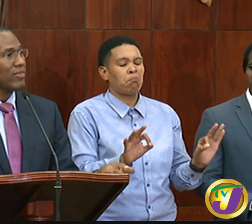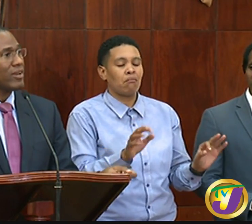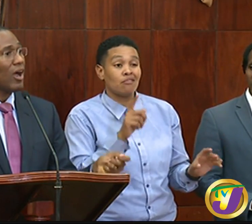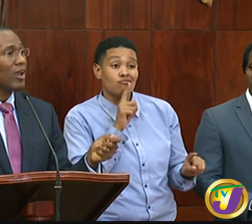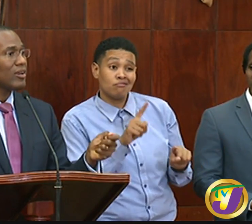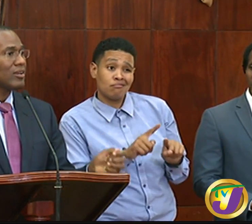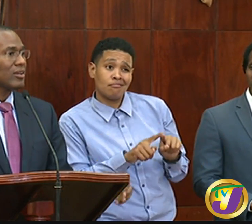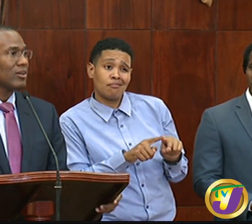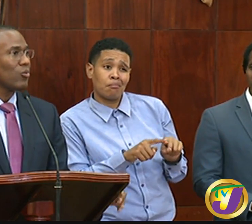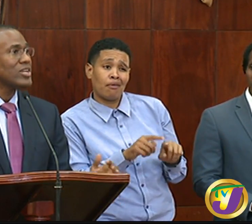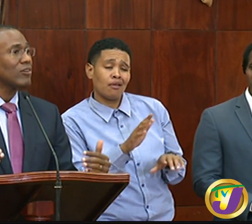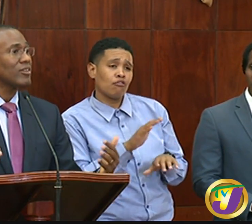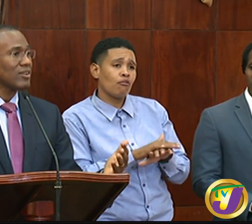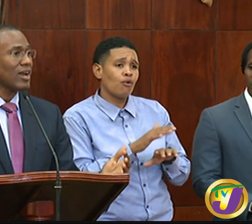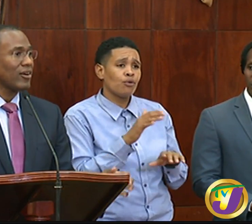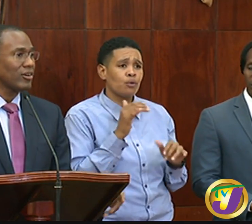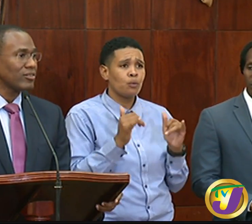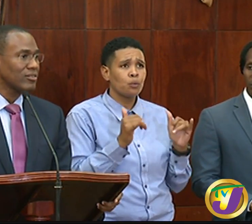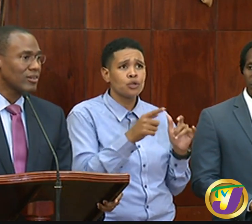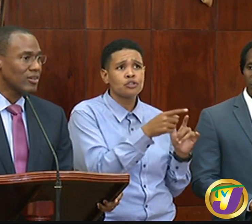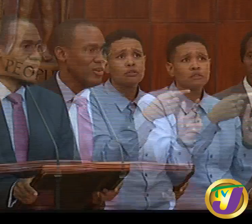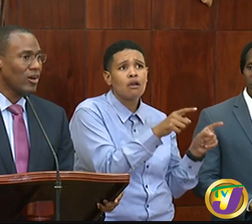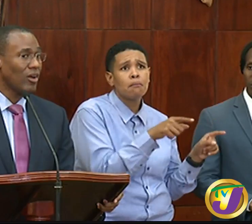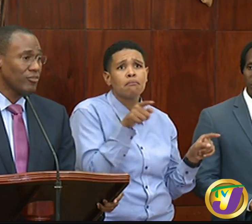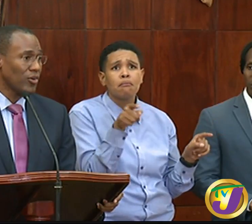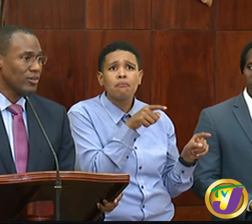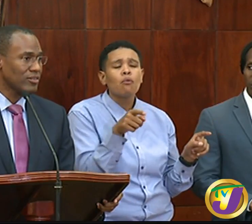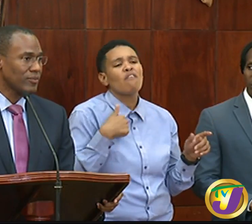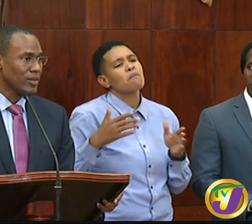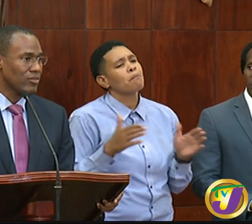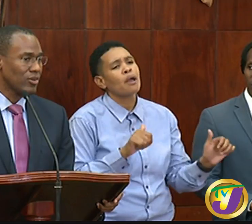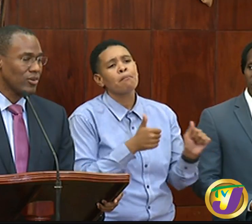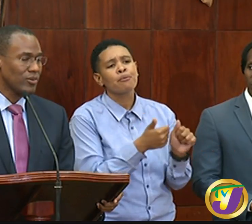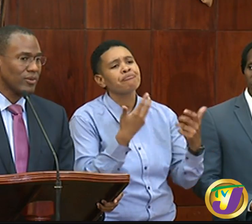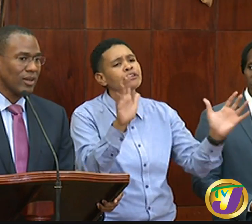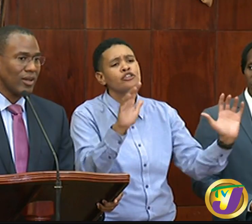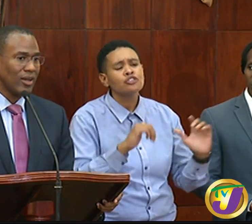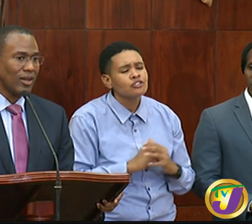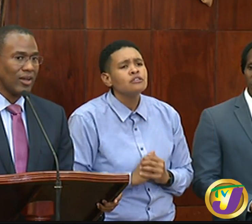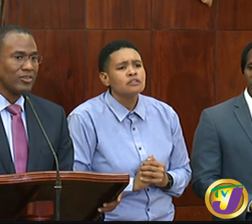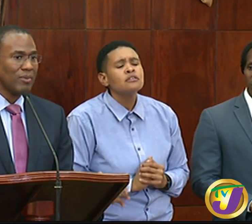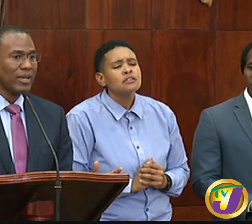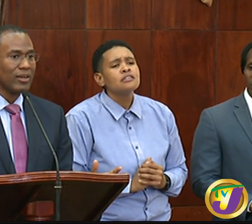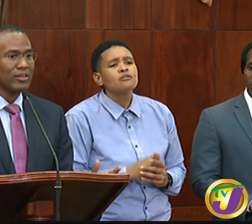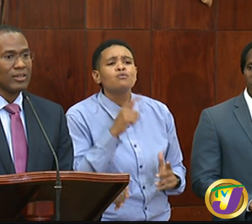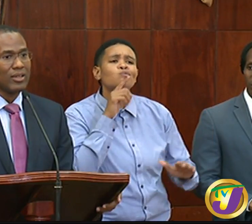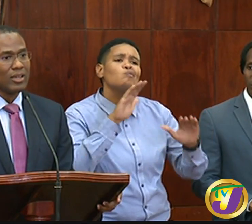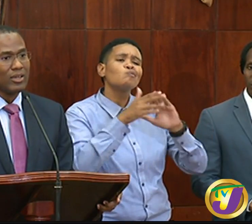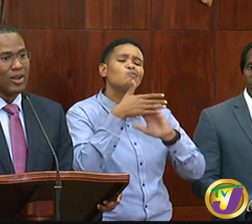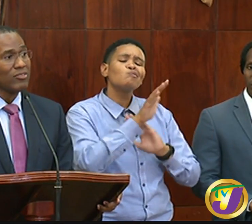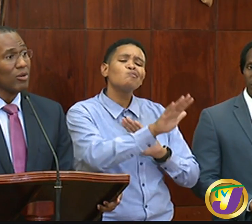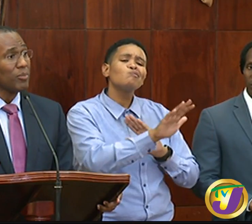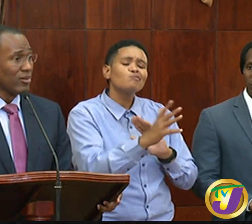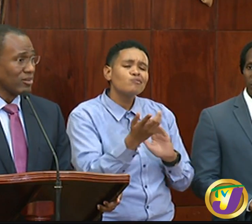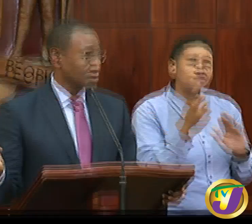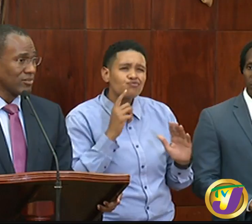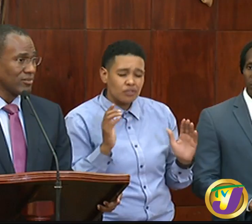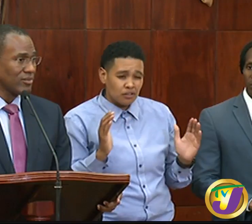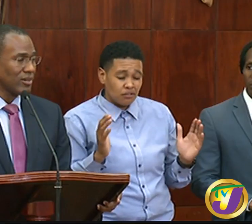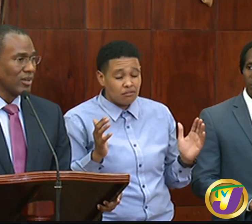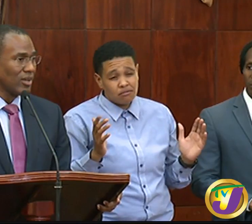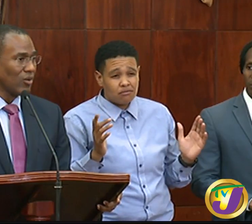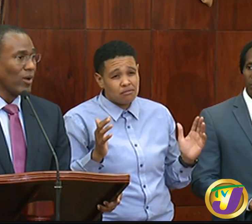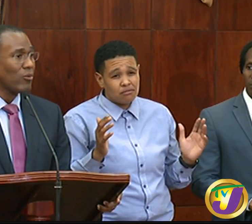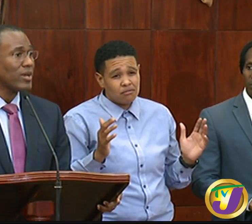know, depending on which of the scenarios, you know, unfolds. So Jamaica, you know, as compared